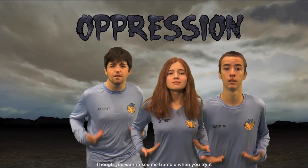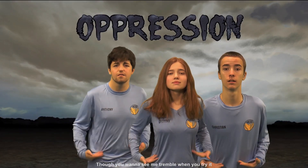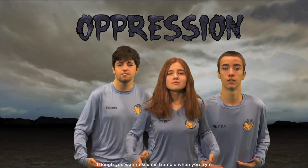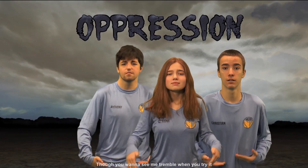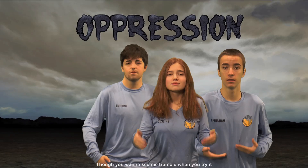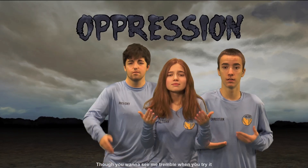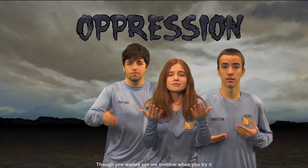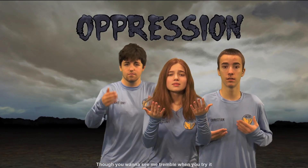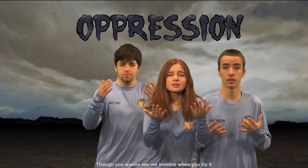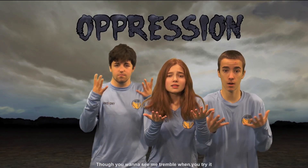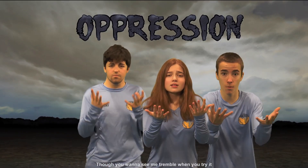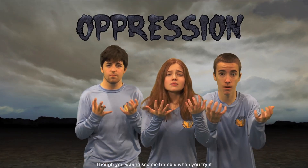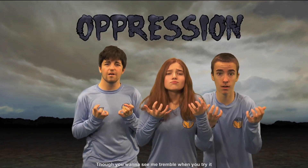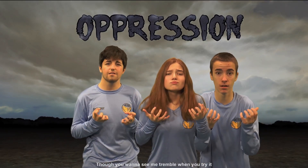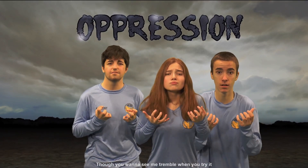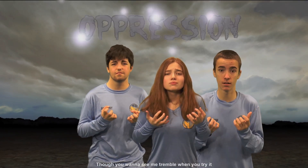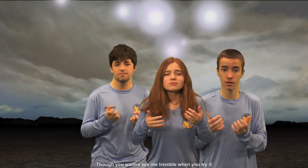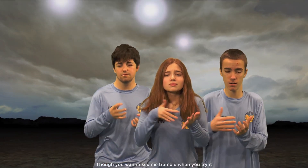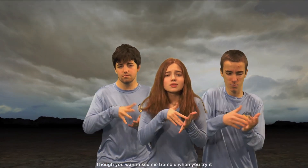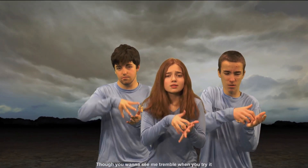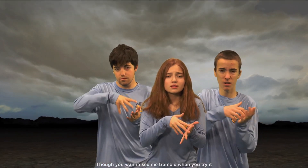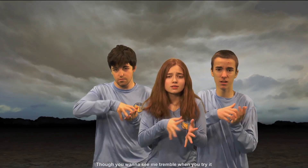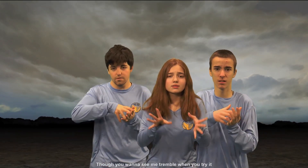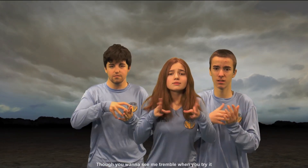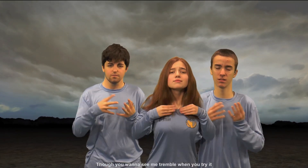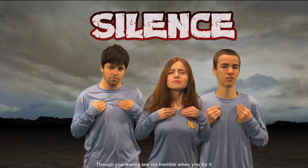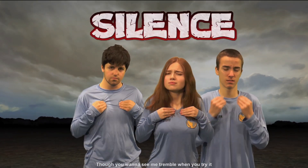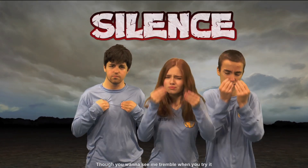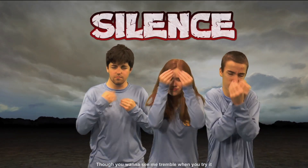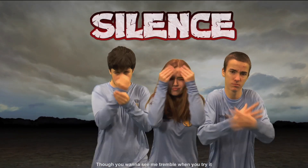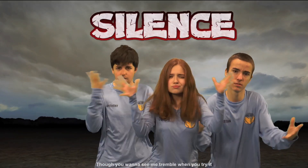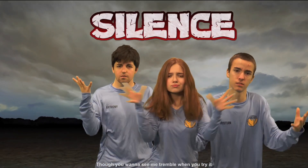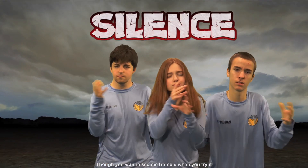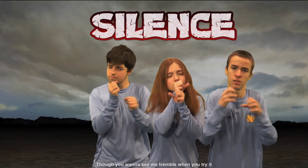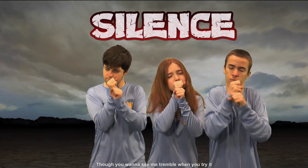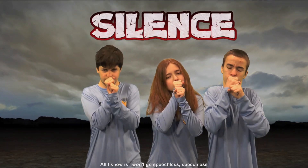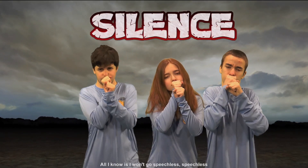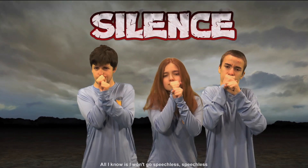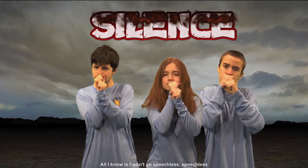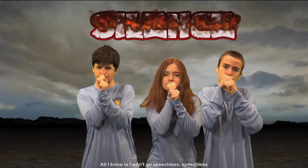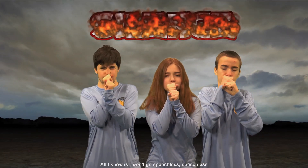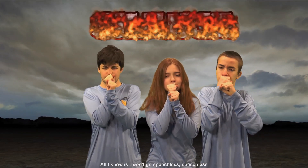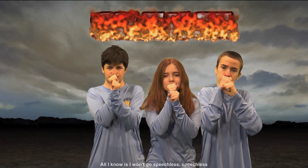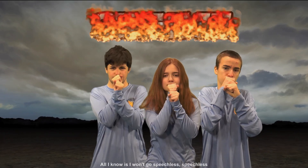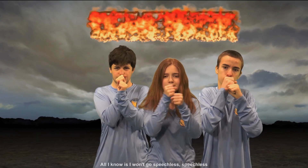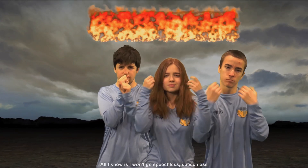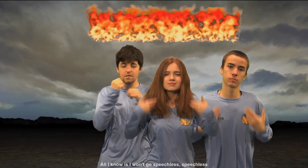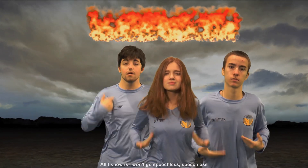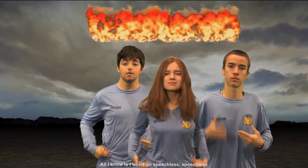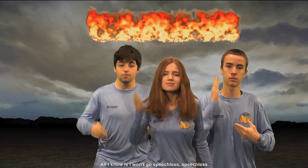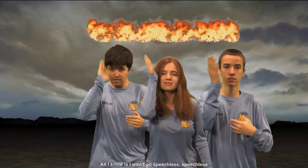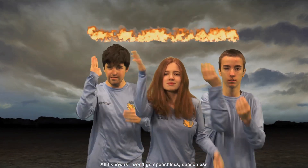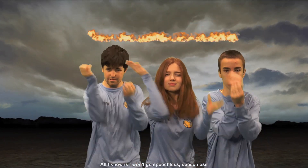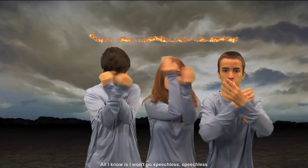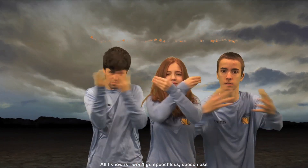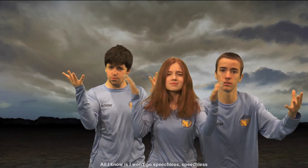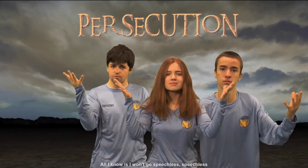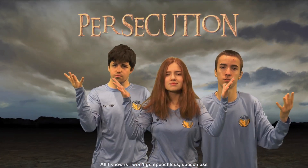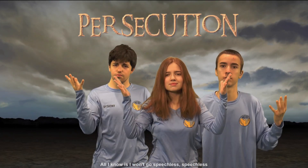wanna see me trample when you try it All I know is I won't go speechless